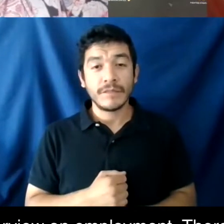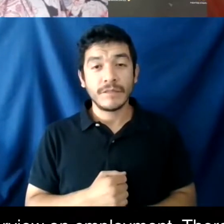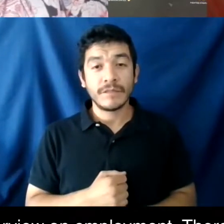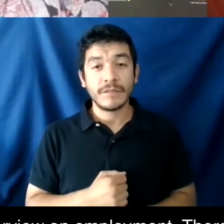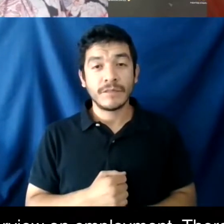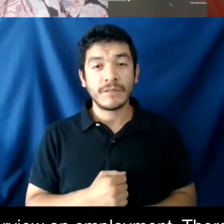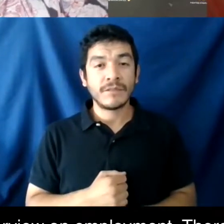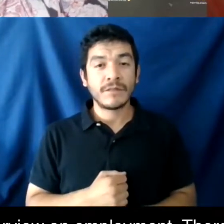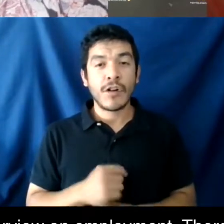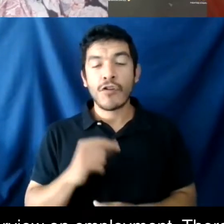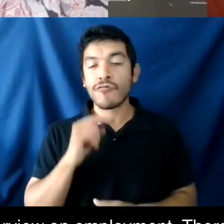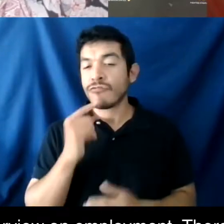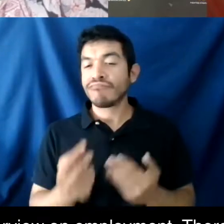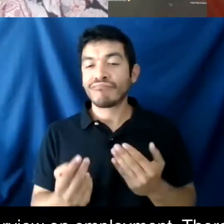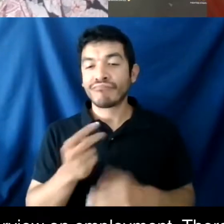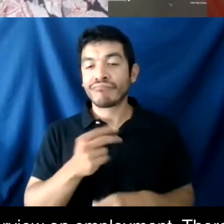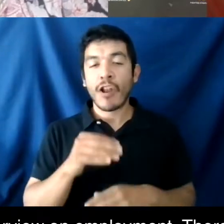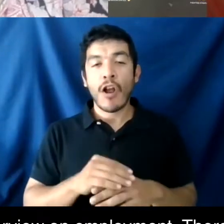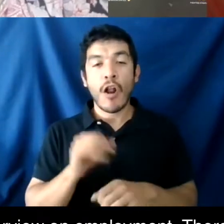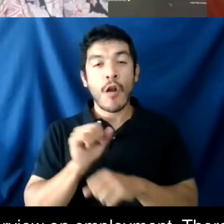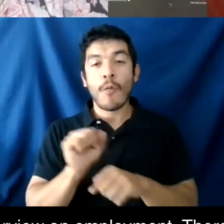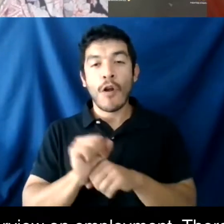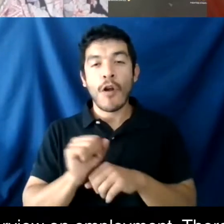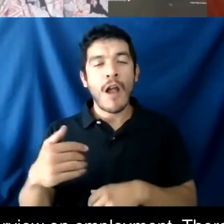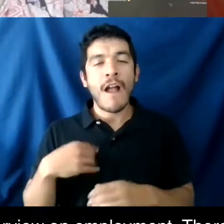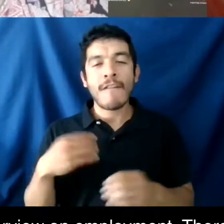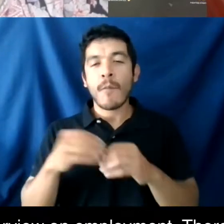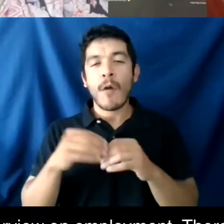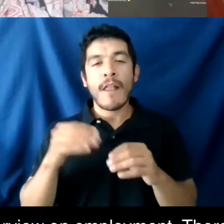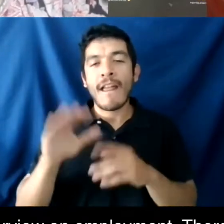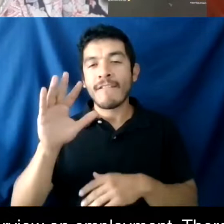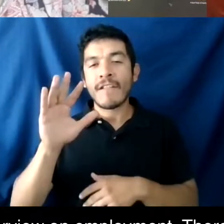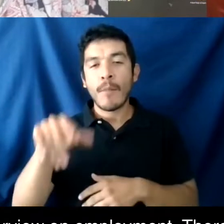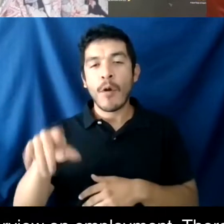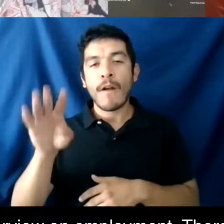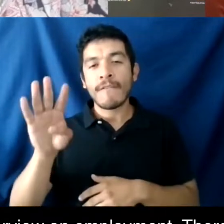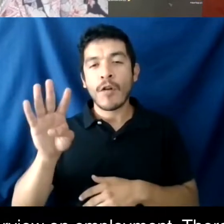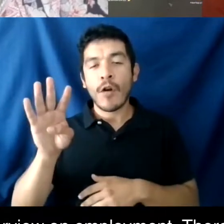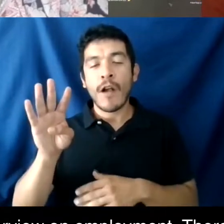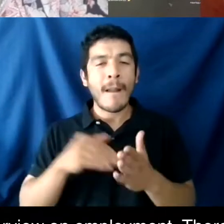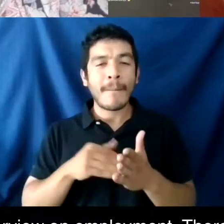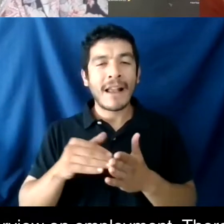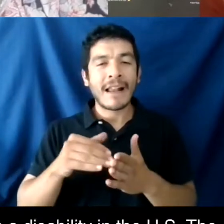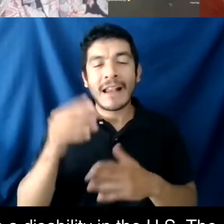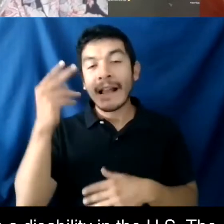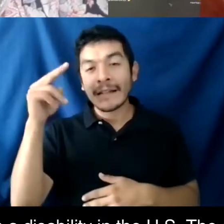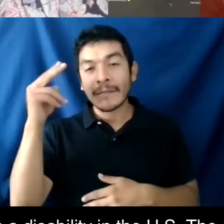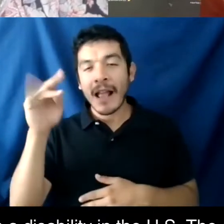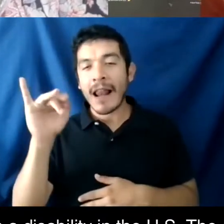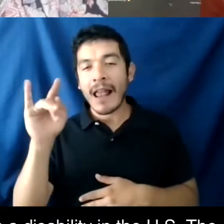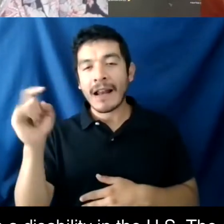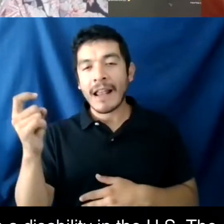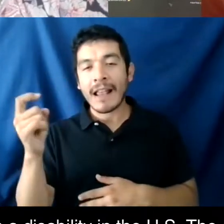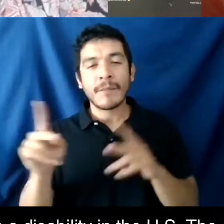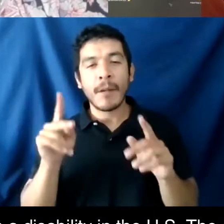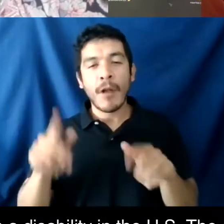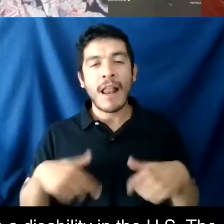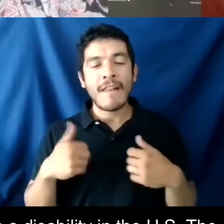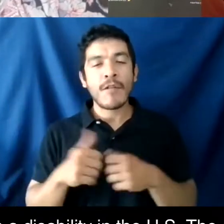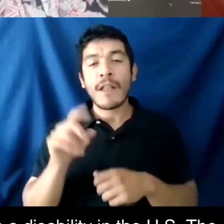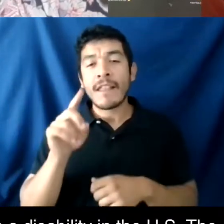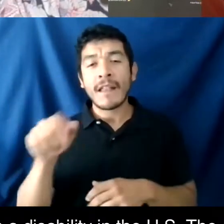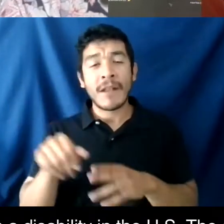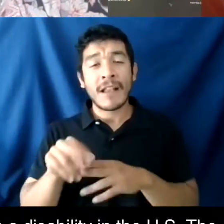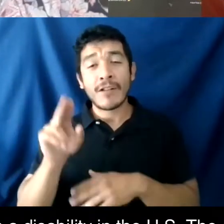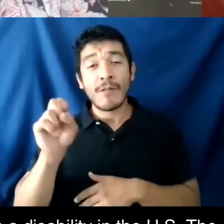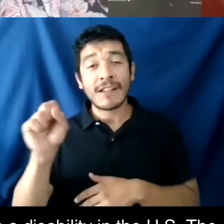Just an overview on employment, there are more than 5.4 million Hispanic Latinx people living with a disability in the